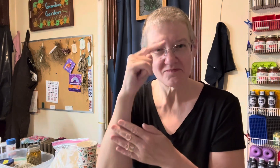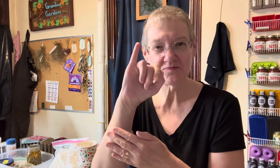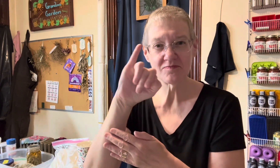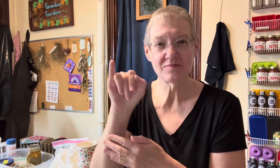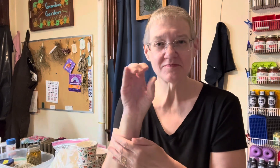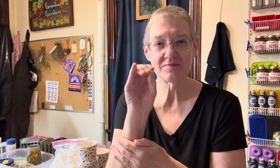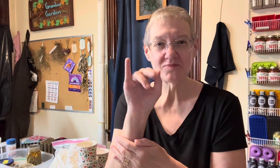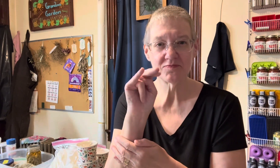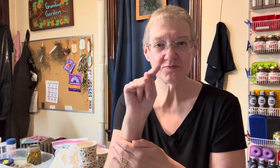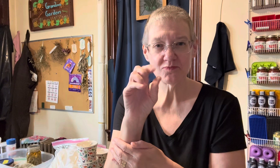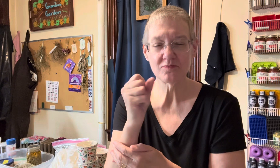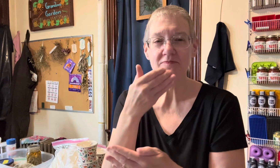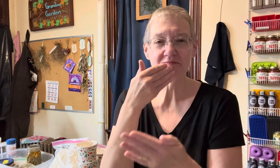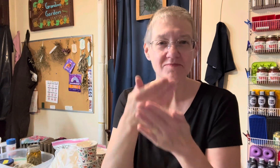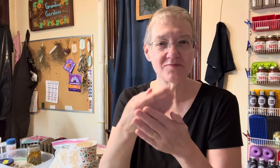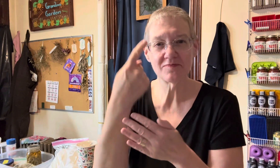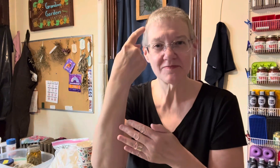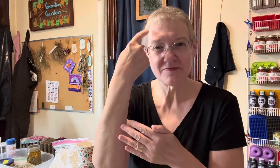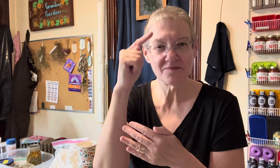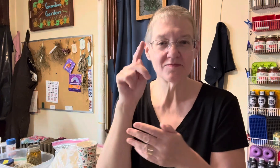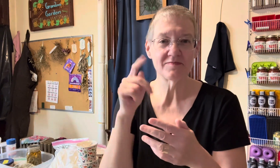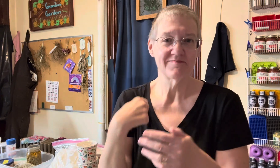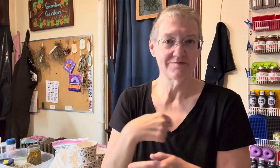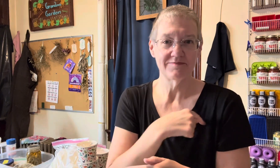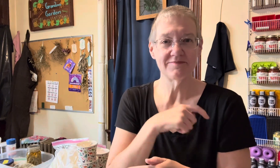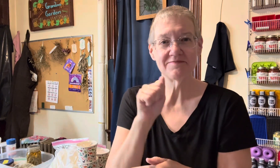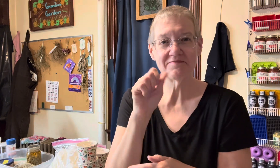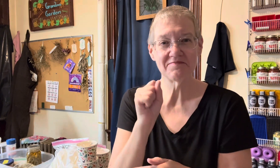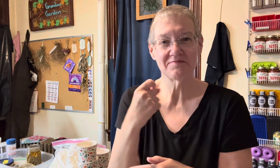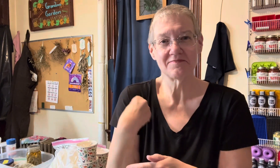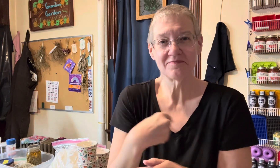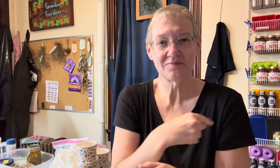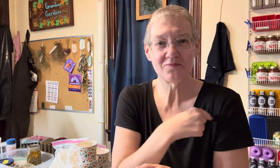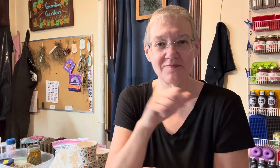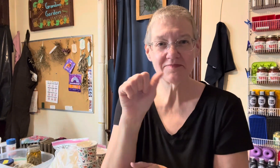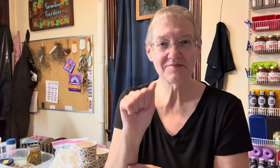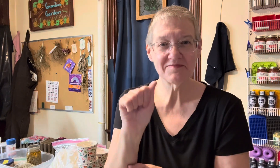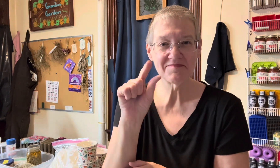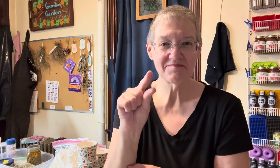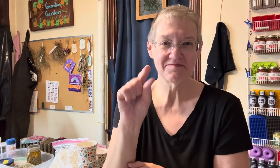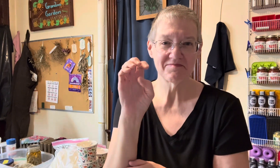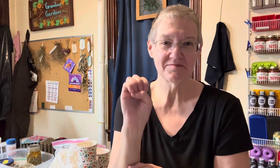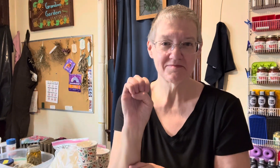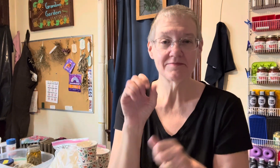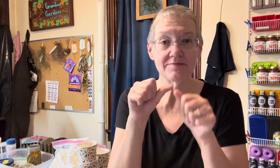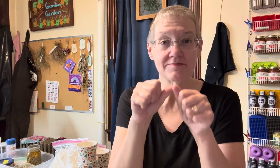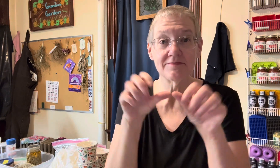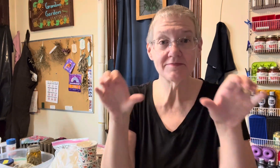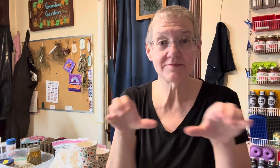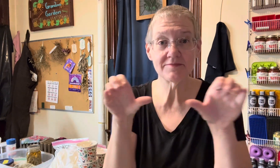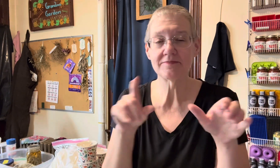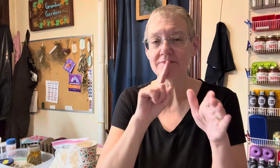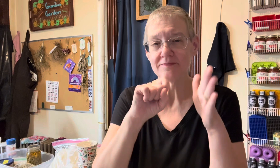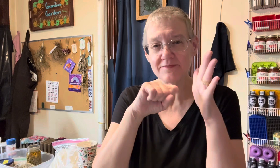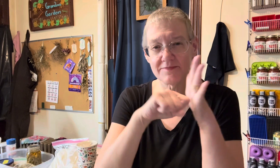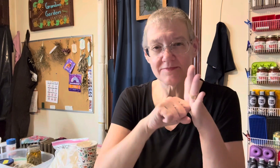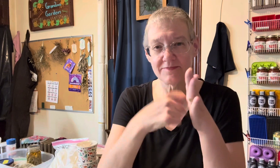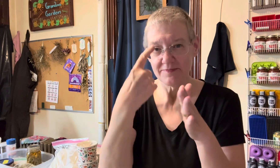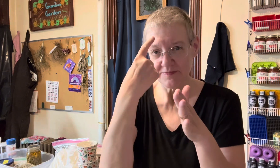for arthritis. It's good for our joints. It's good for our aging in general. Because staying active as